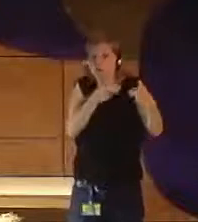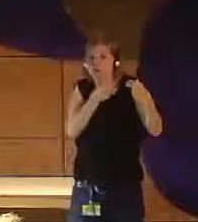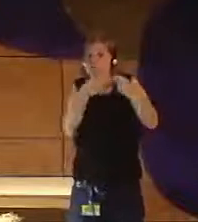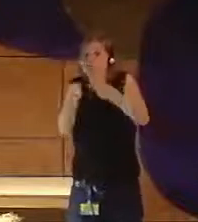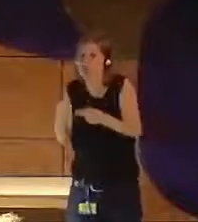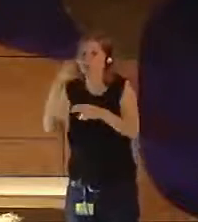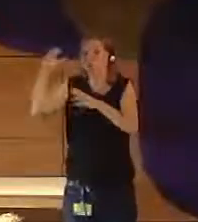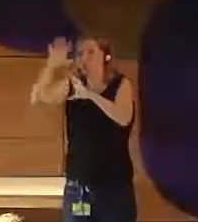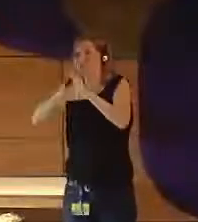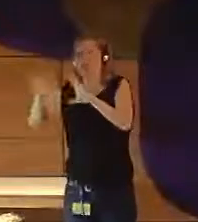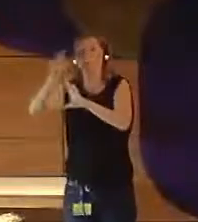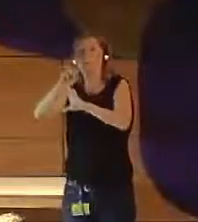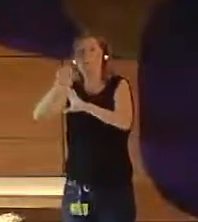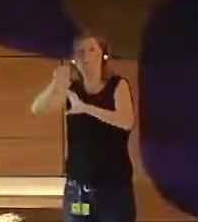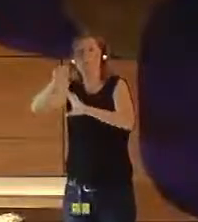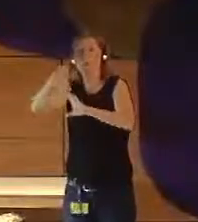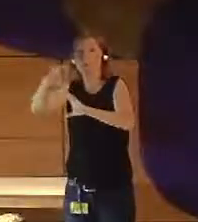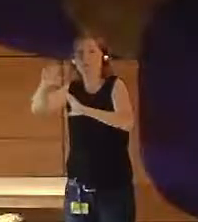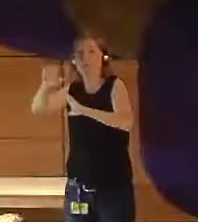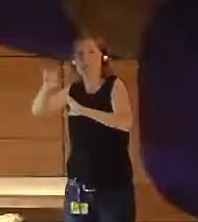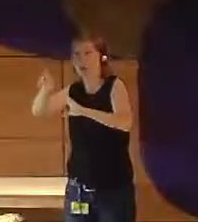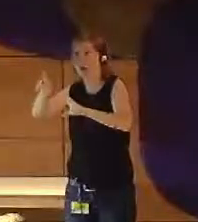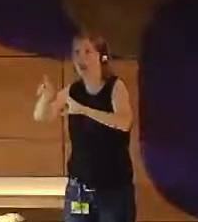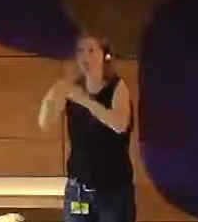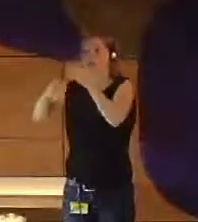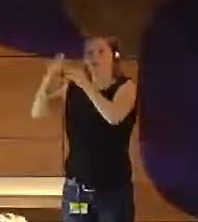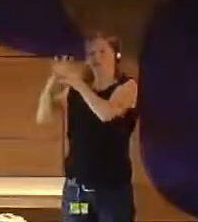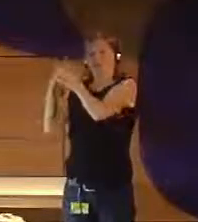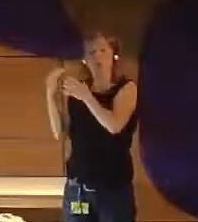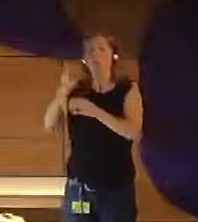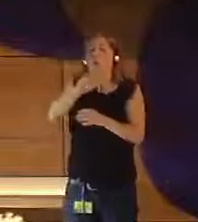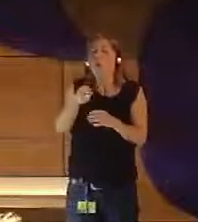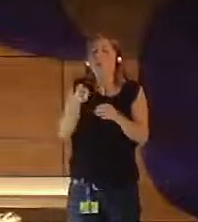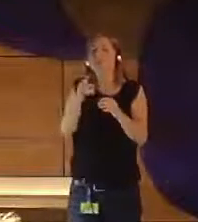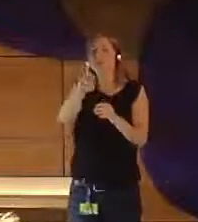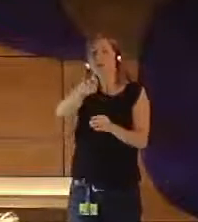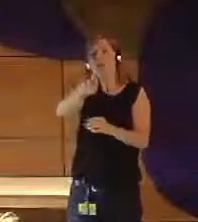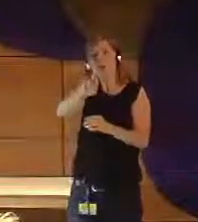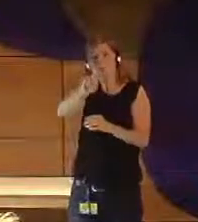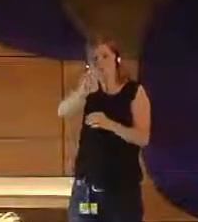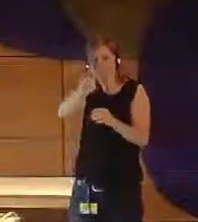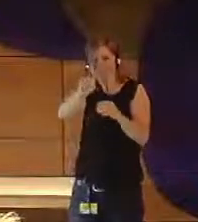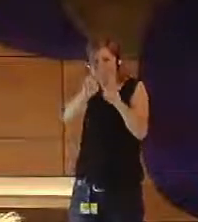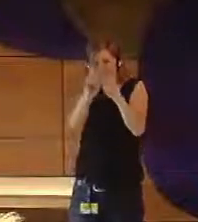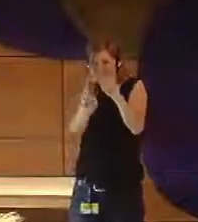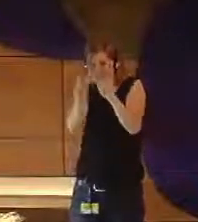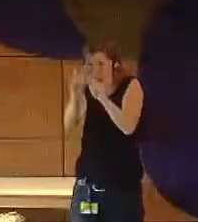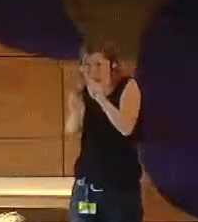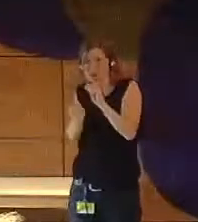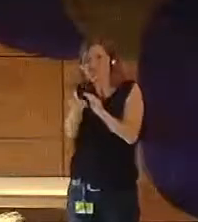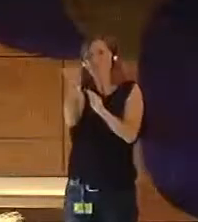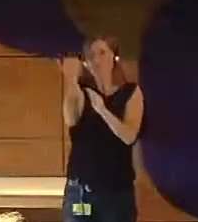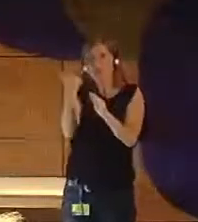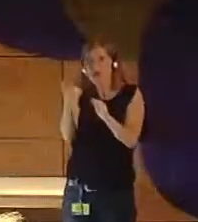from northern Germany and Scandinavia. So she would have been much happy. So next time, if she's invited, we'll make sure she has a